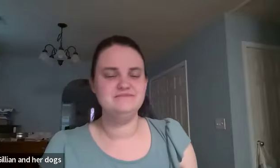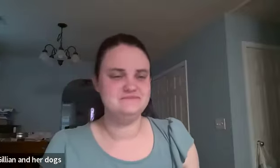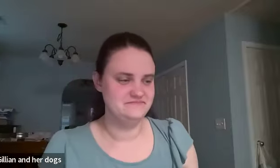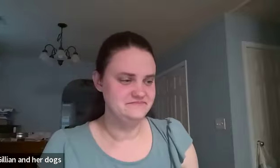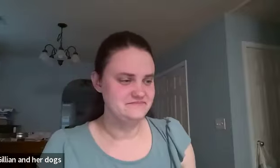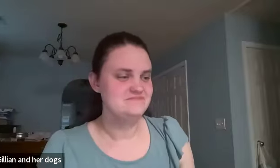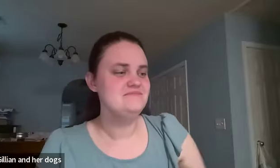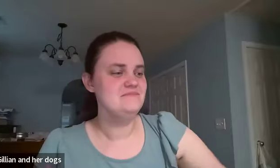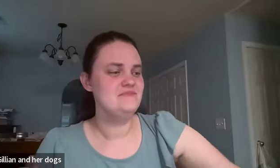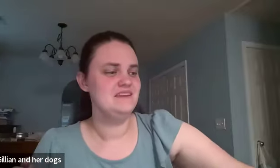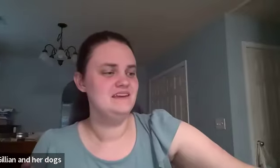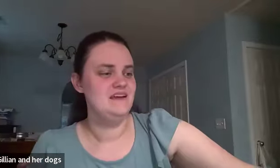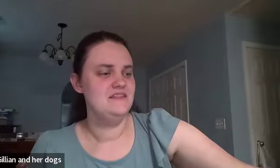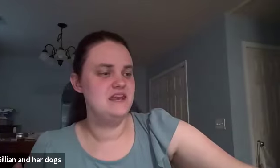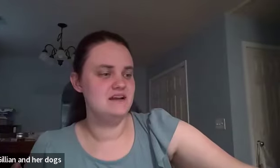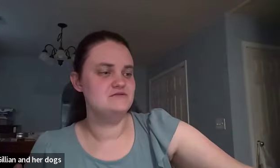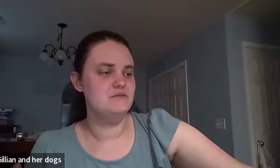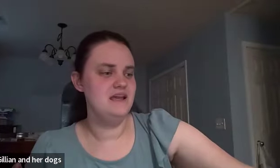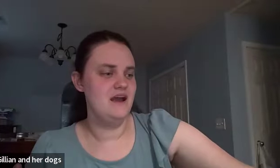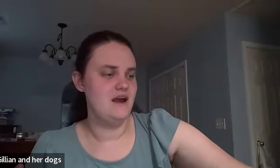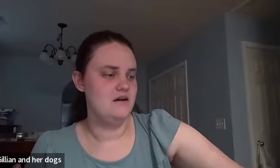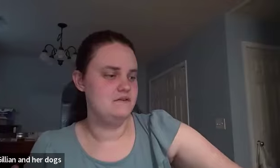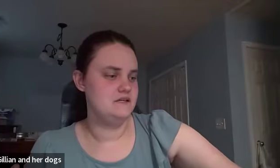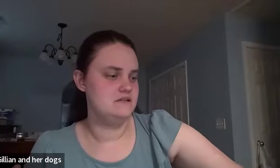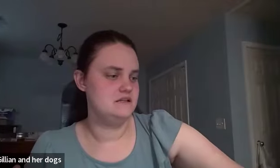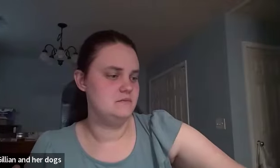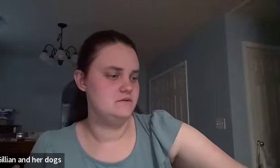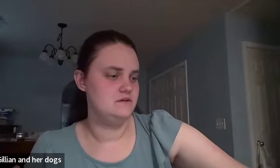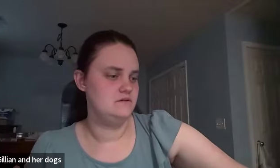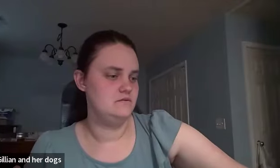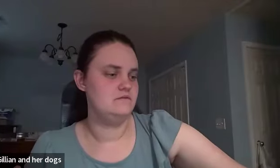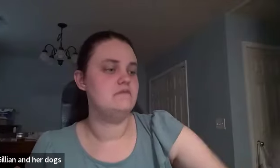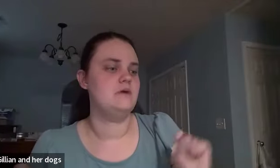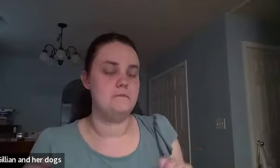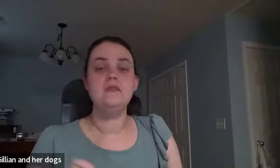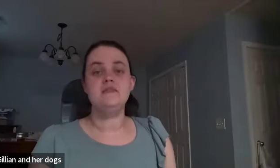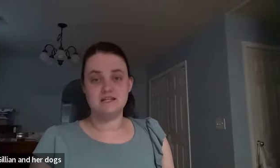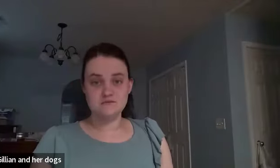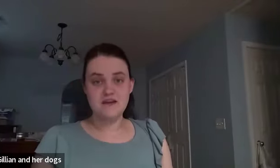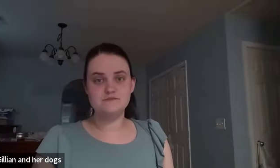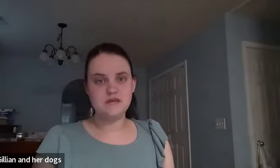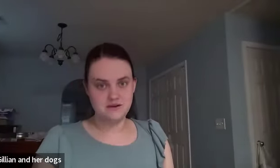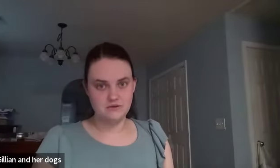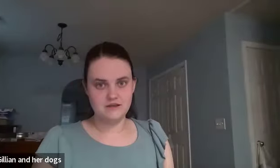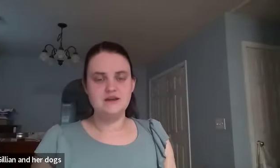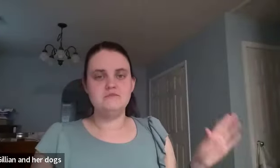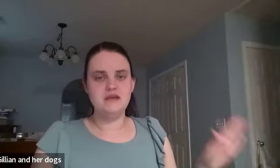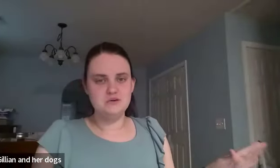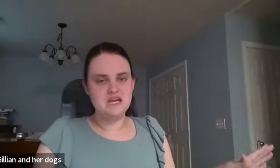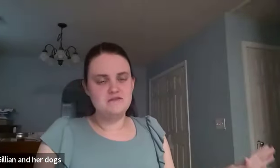Okay. The next one we have is, let's see how many we're down to. Okay. The next one we have is penguin. Penguin's kind